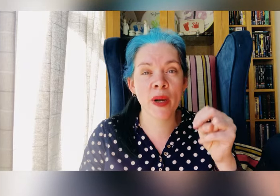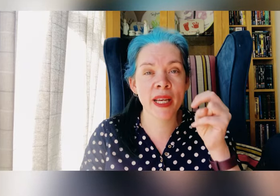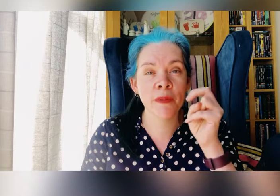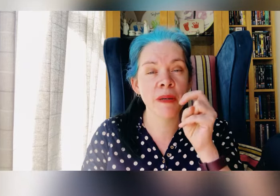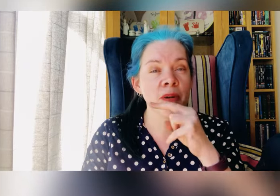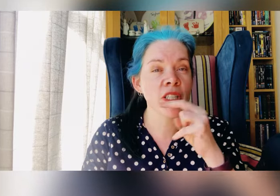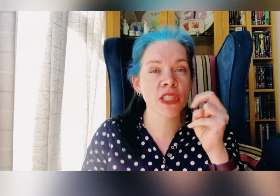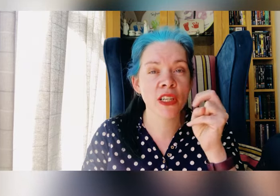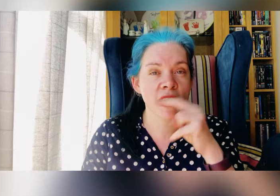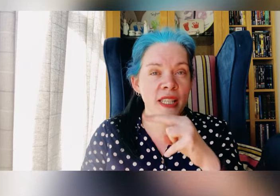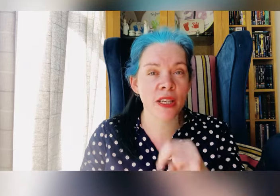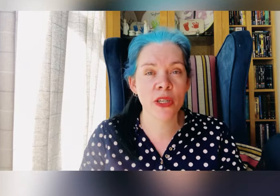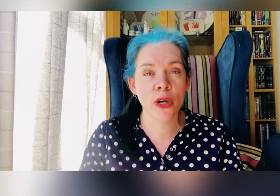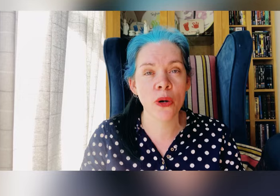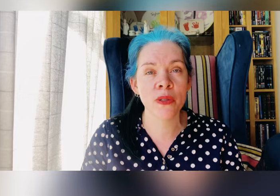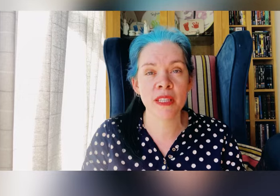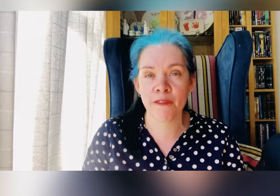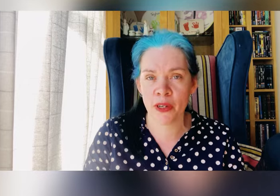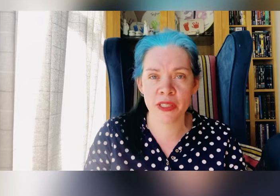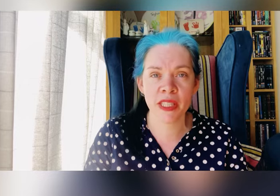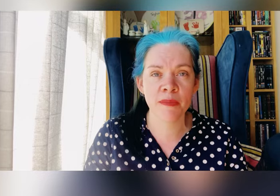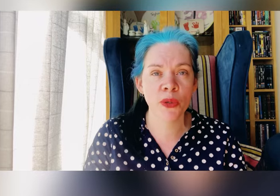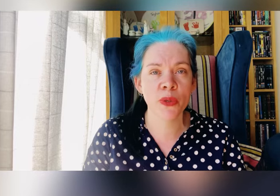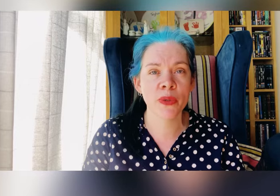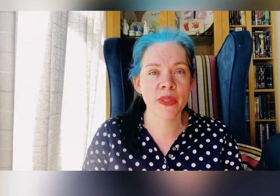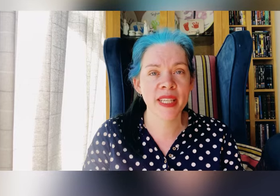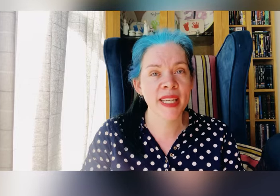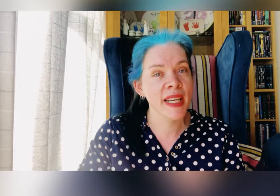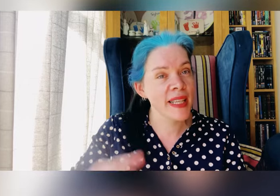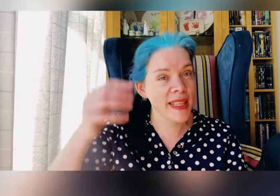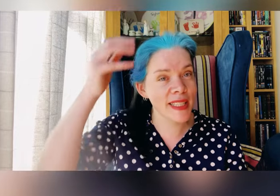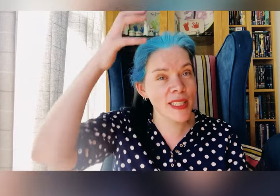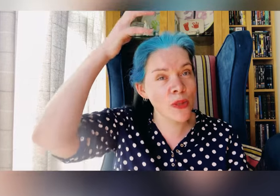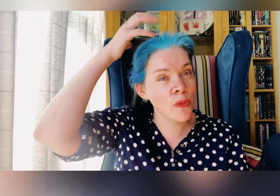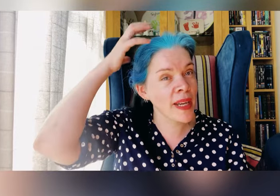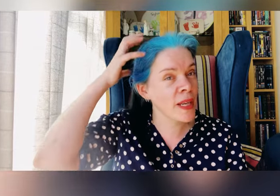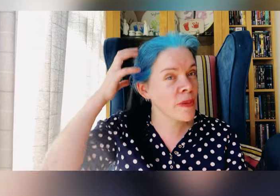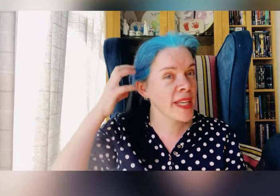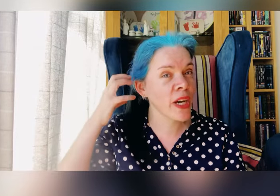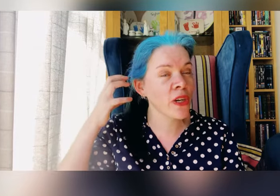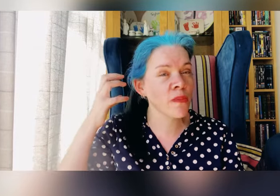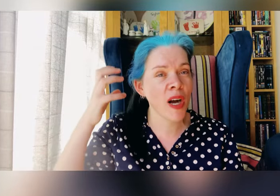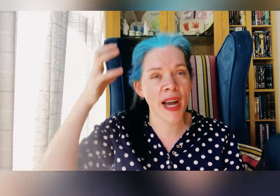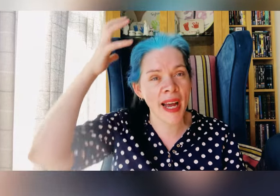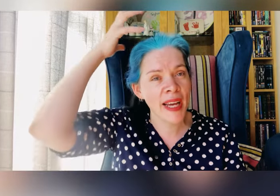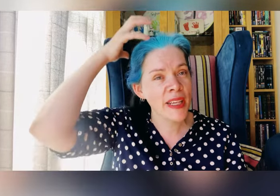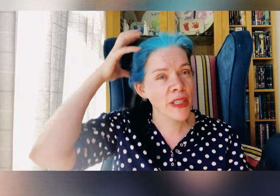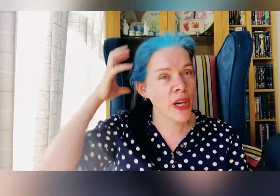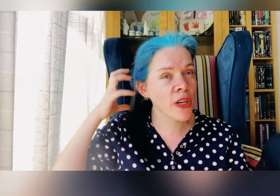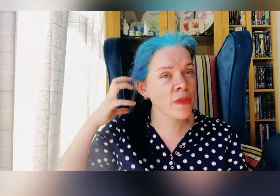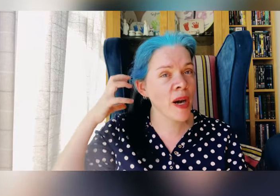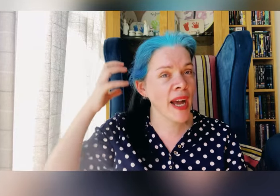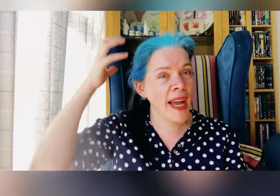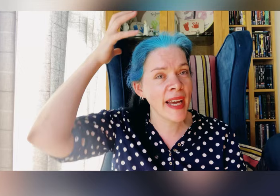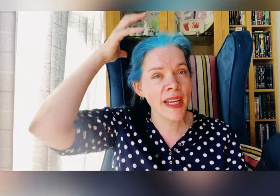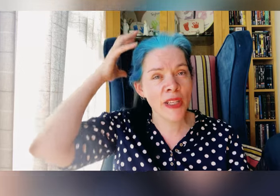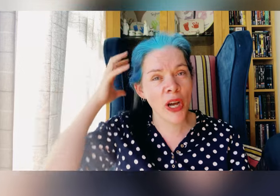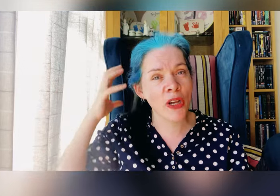we brush our teeth on a cold and frosty morning. This is the way we comb our hair, comb our hair, comb our